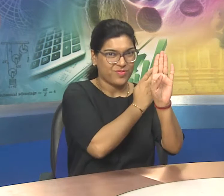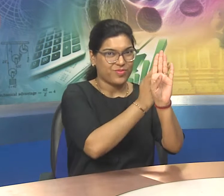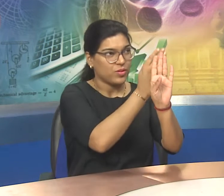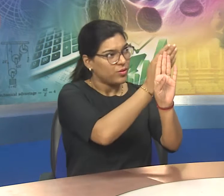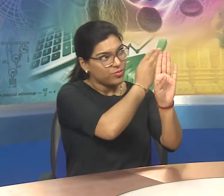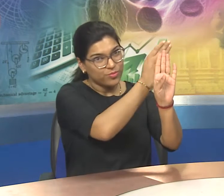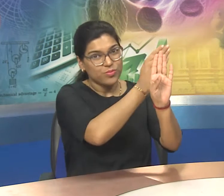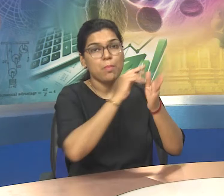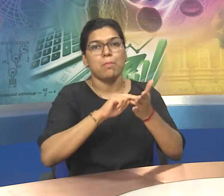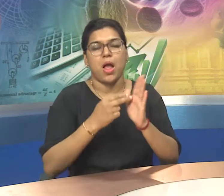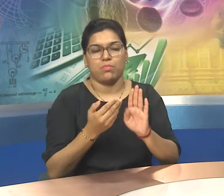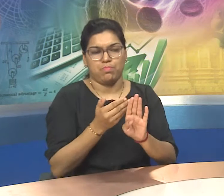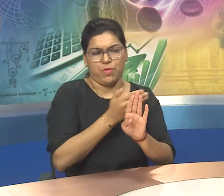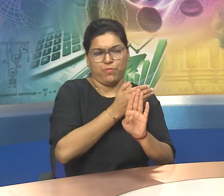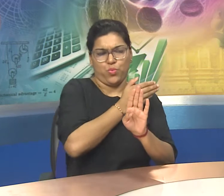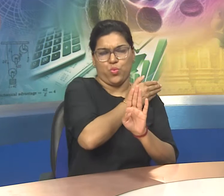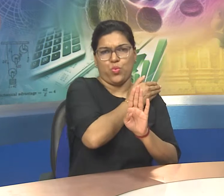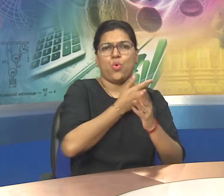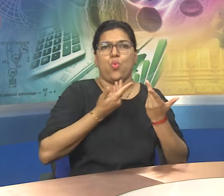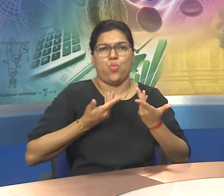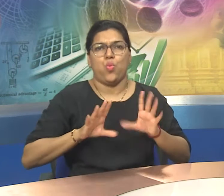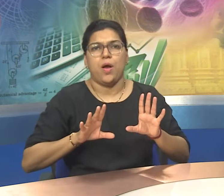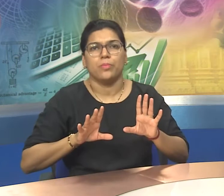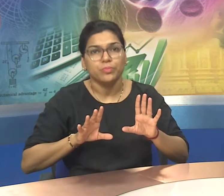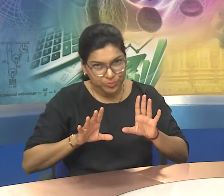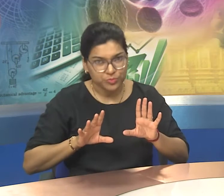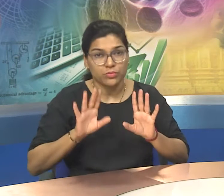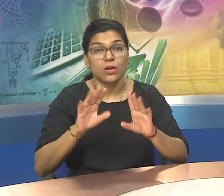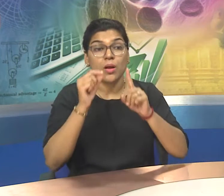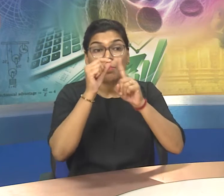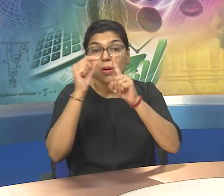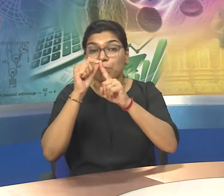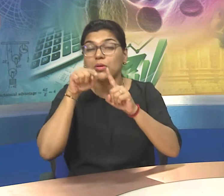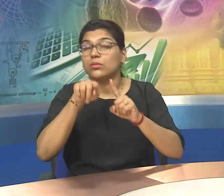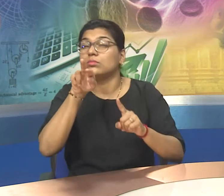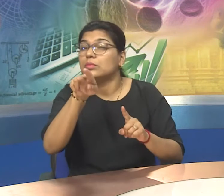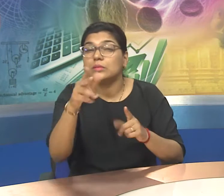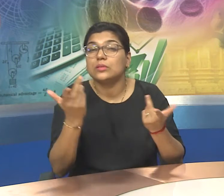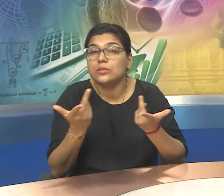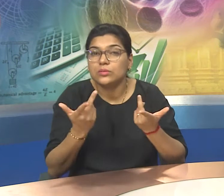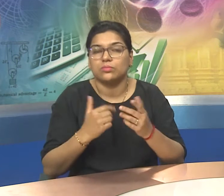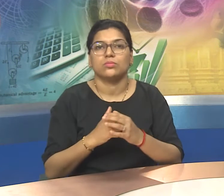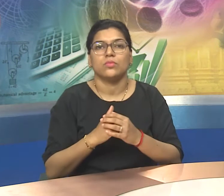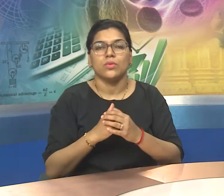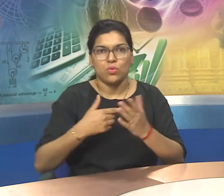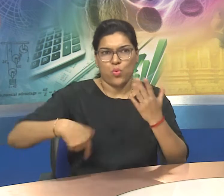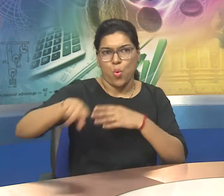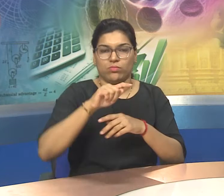the line indicates past, something which has happened in the past, and PP means